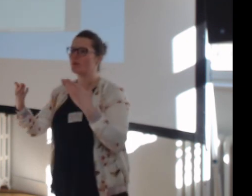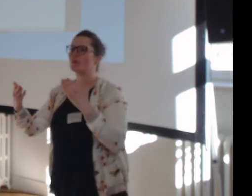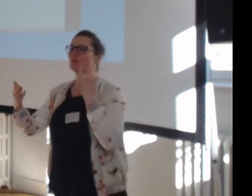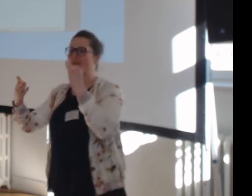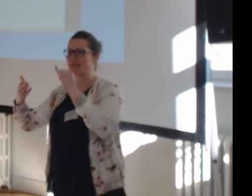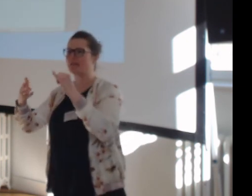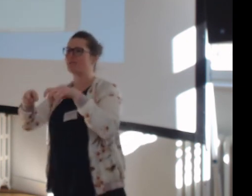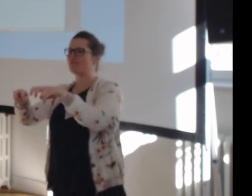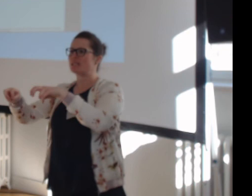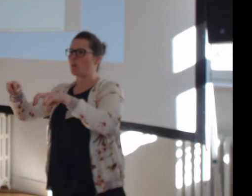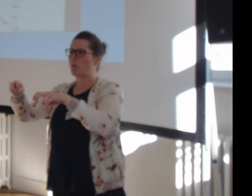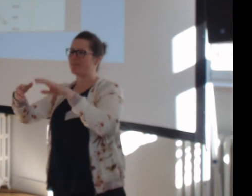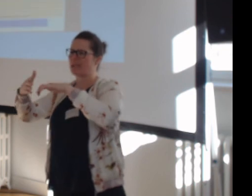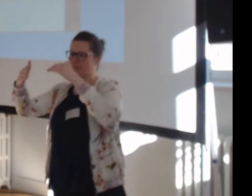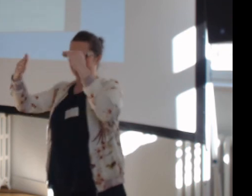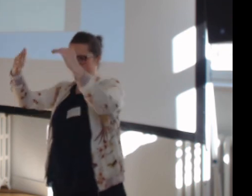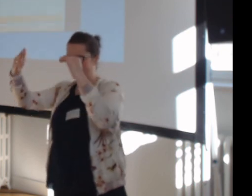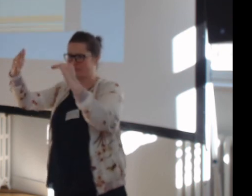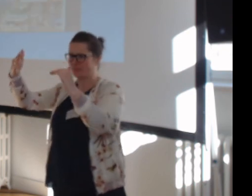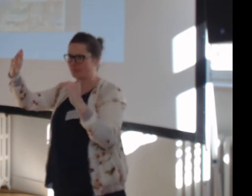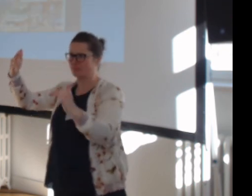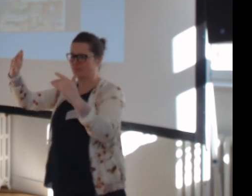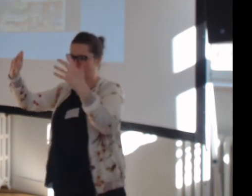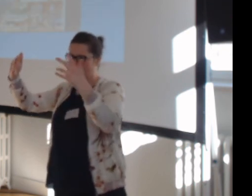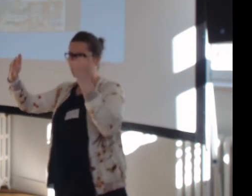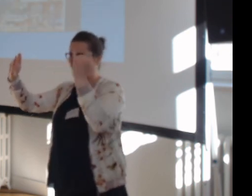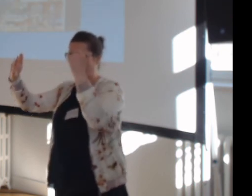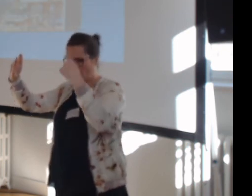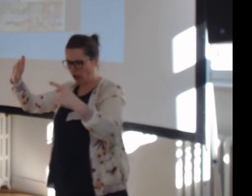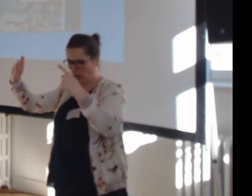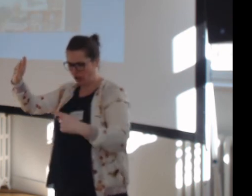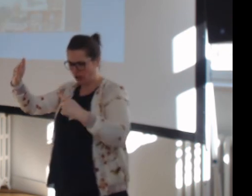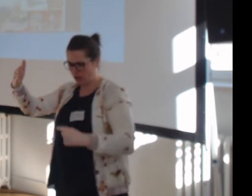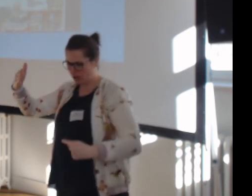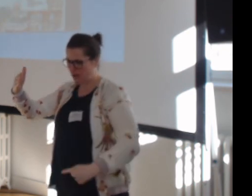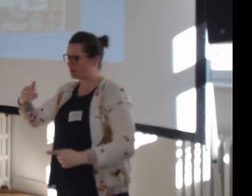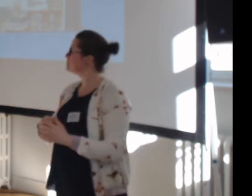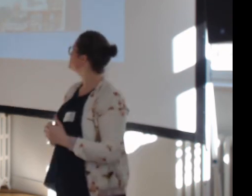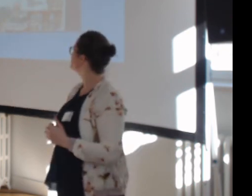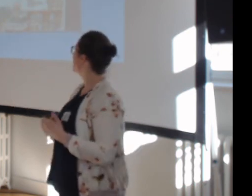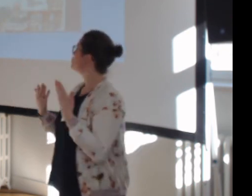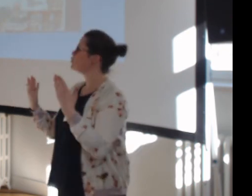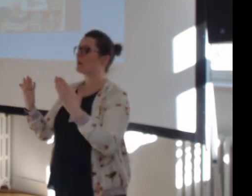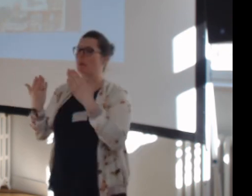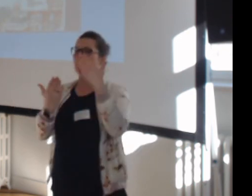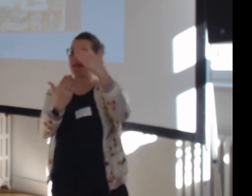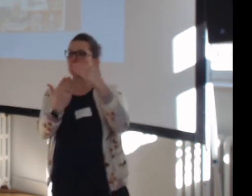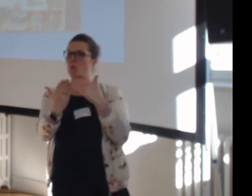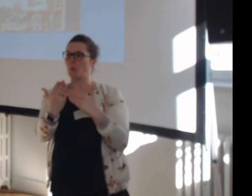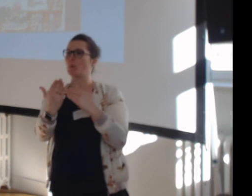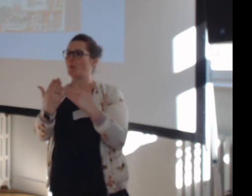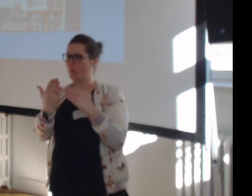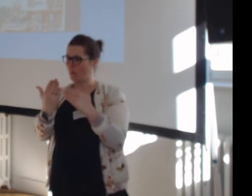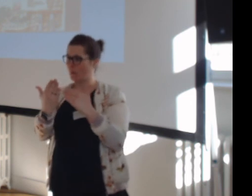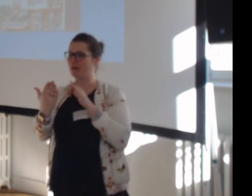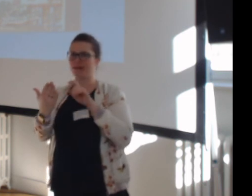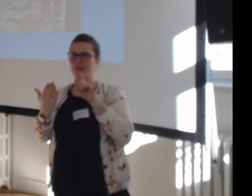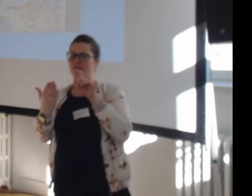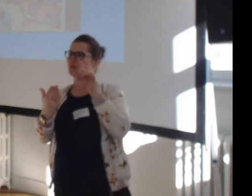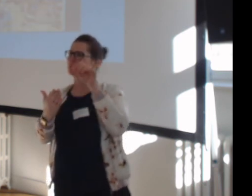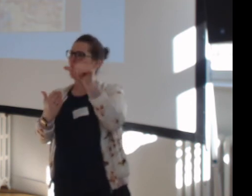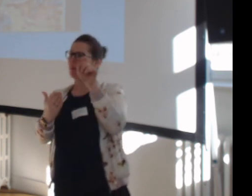through in this video through the text, as you would expect. But now I've moved to a menu and I've clicked a little button